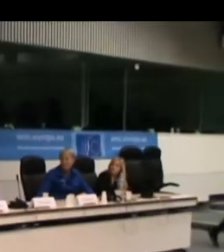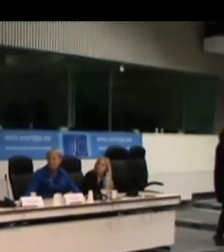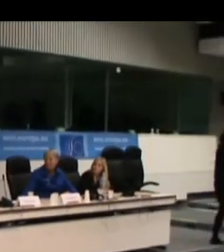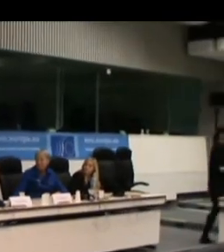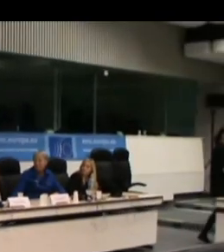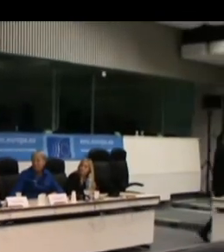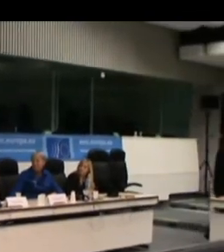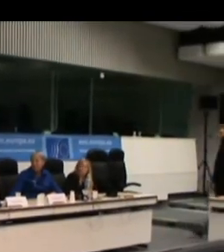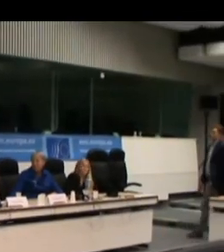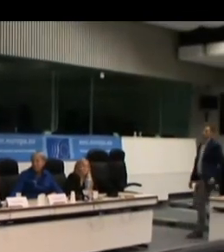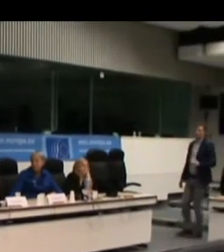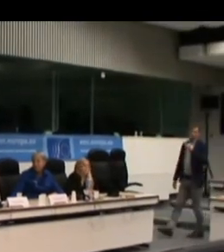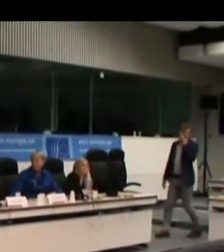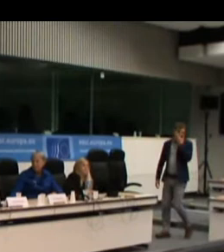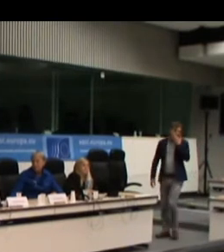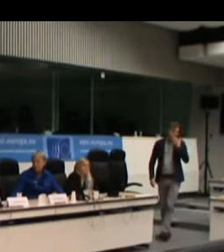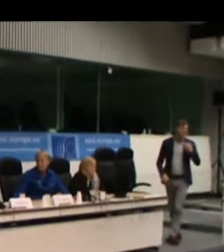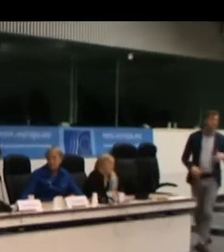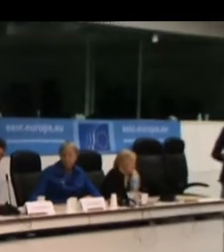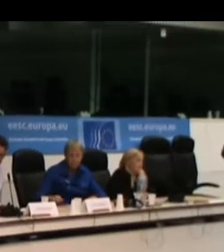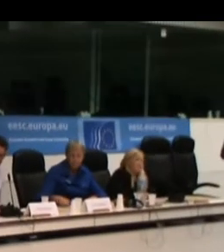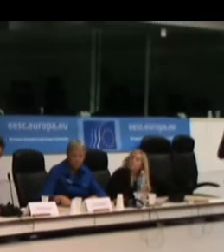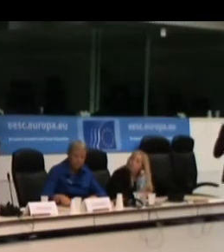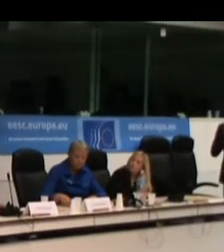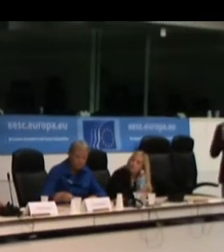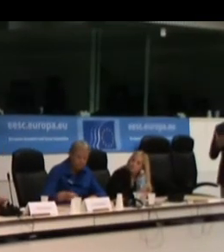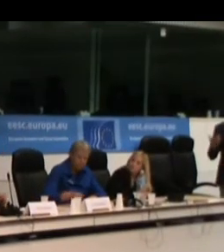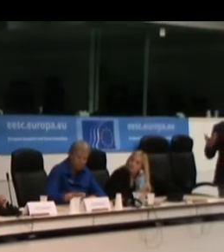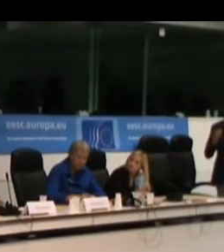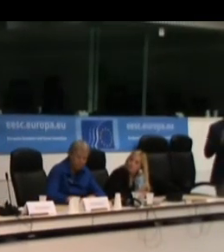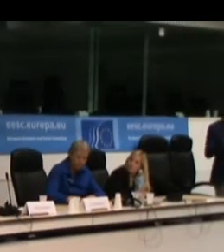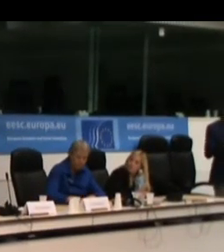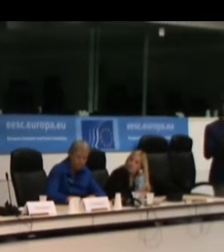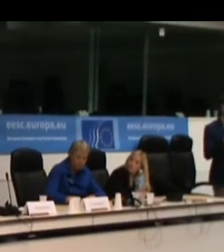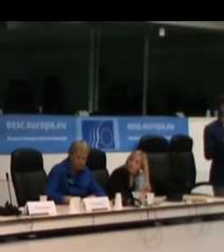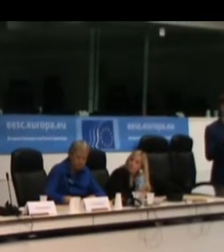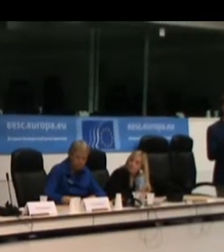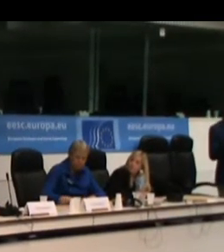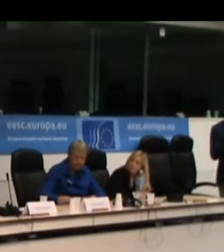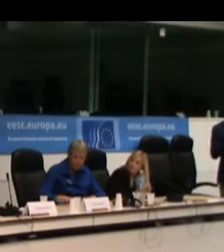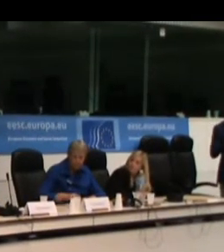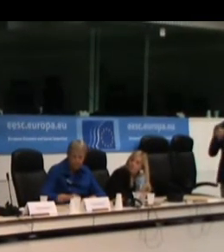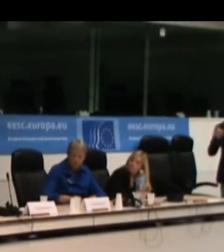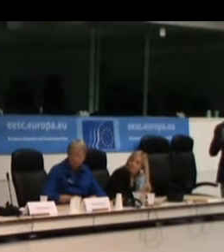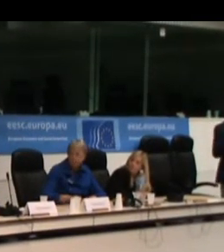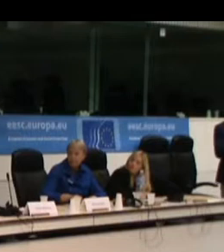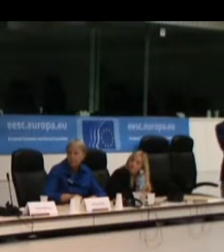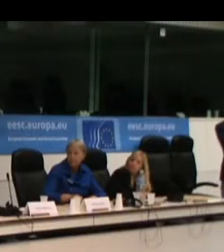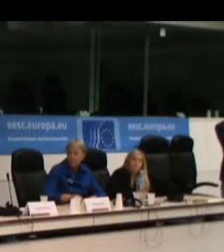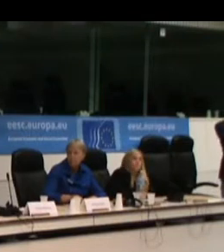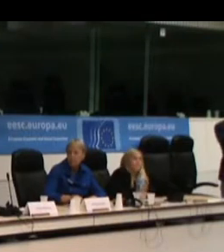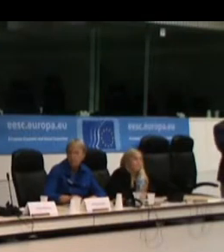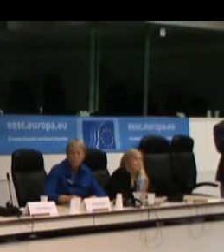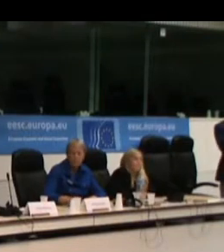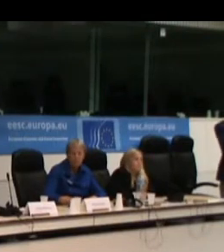We're fans of your approach to public libraries and your creative ideas. Any